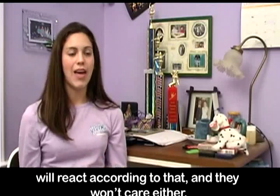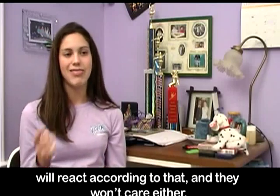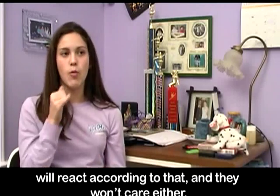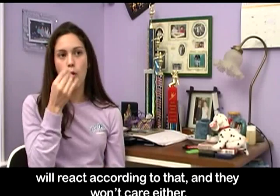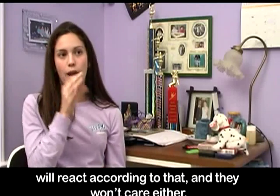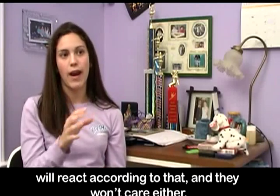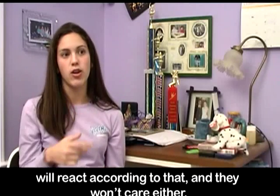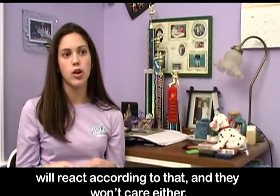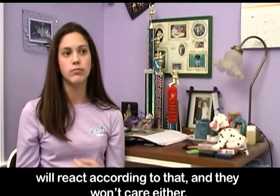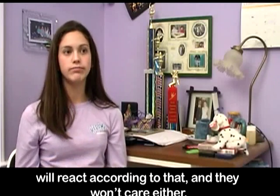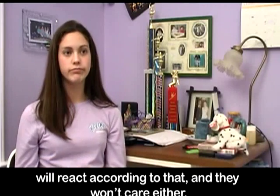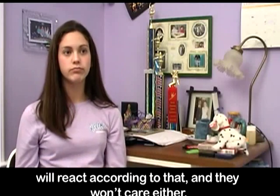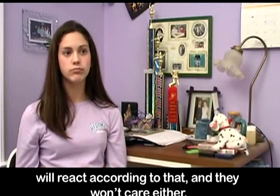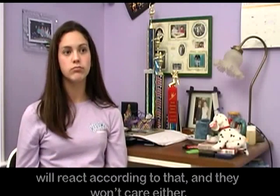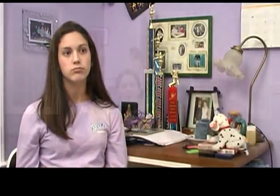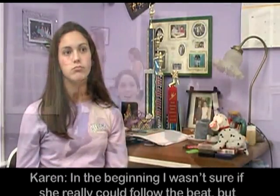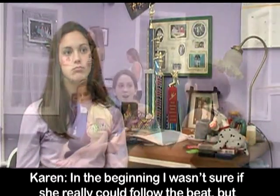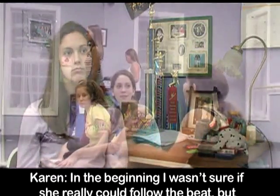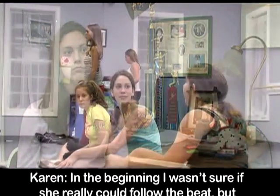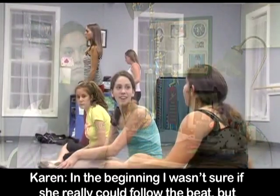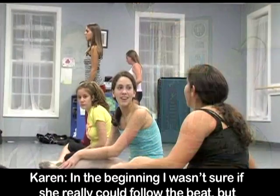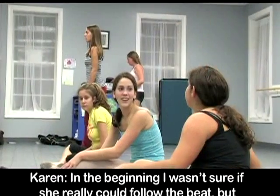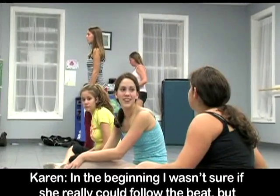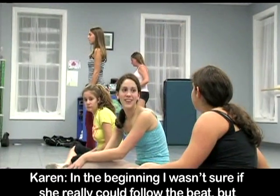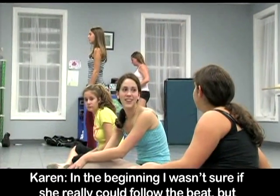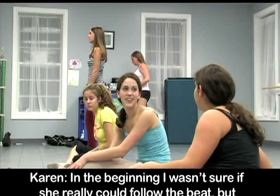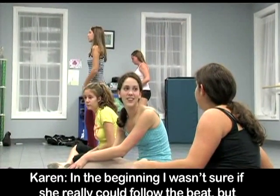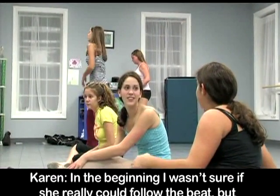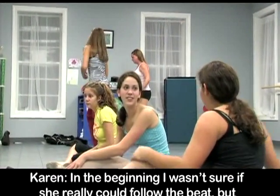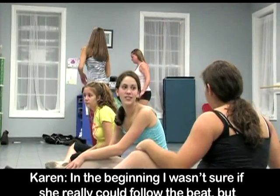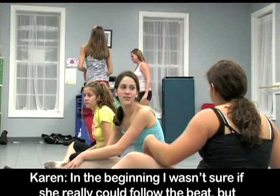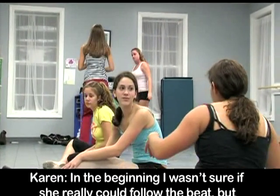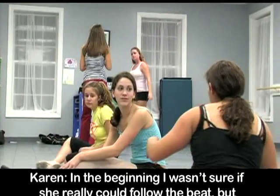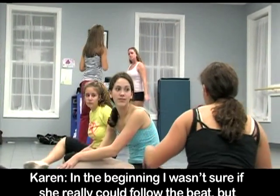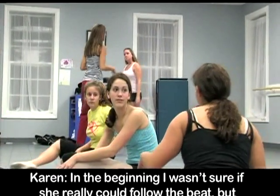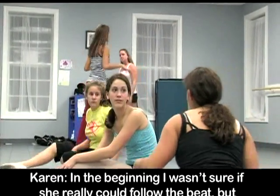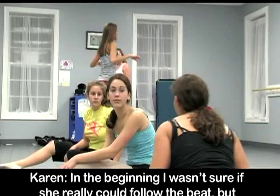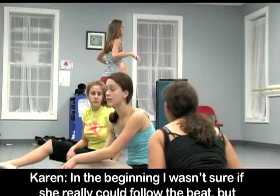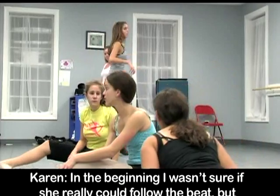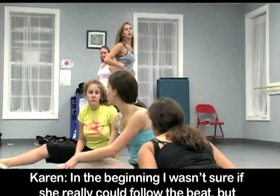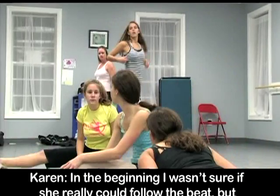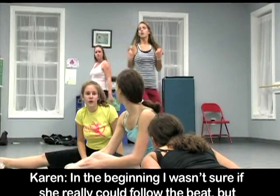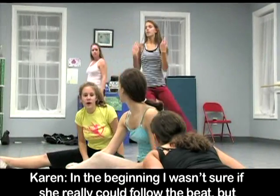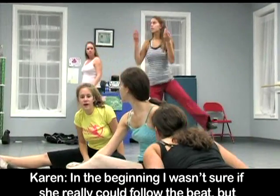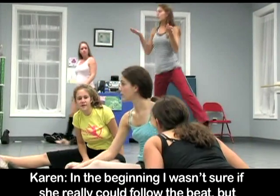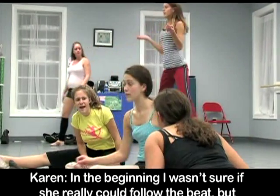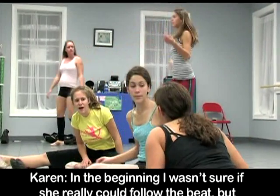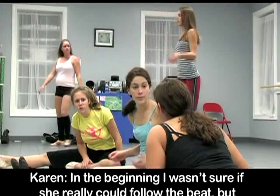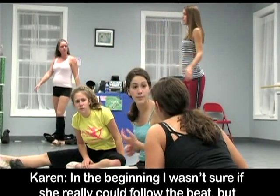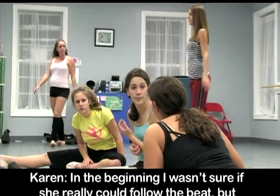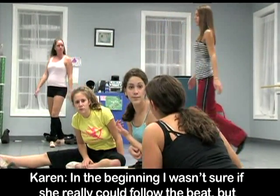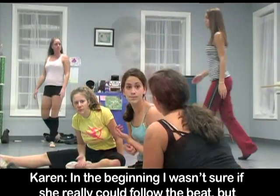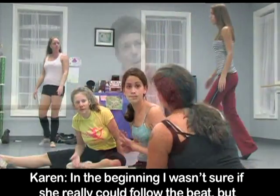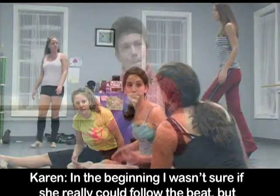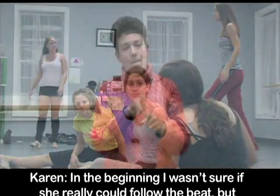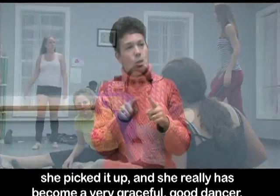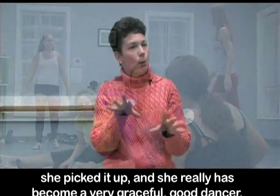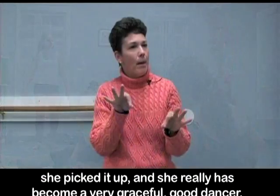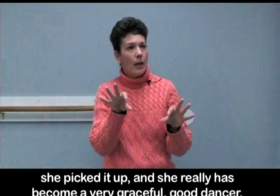they won't care either. In the beginning, I wasn't sure if she really could follow the beat, but she picked it